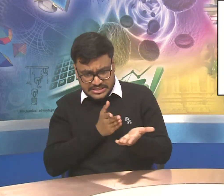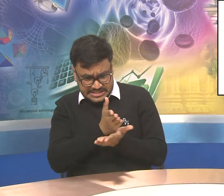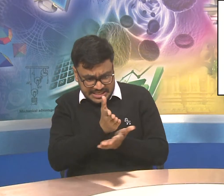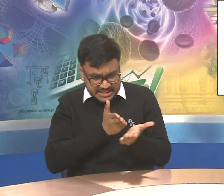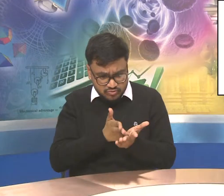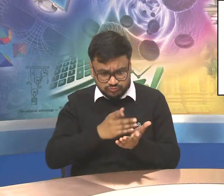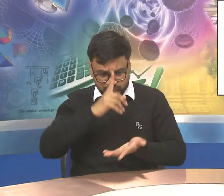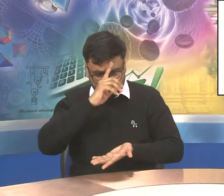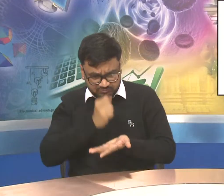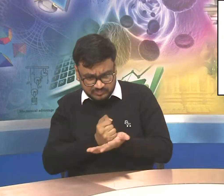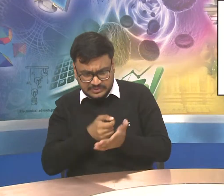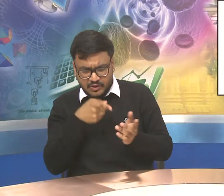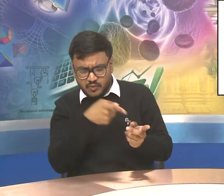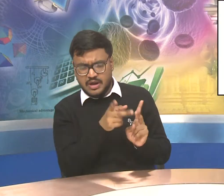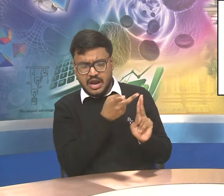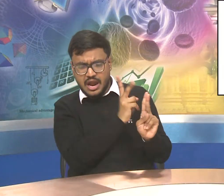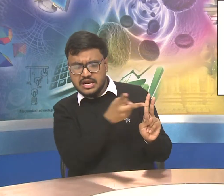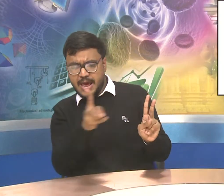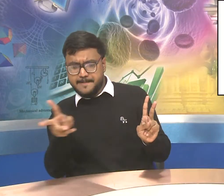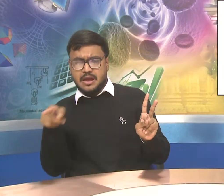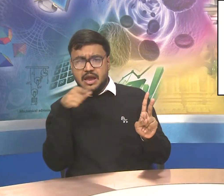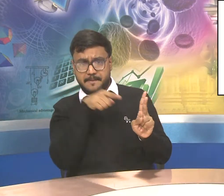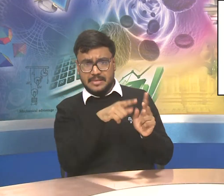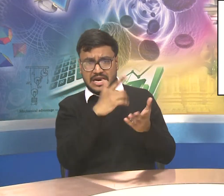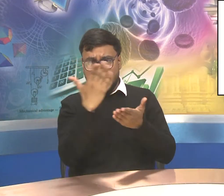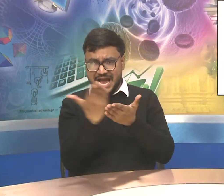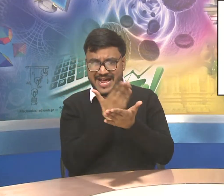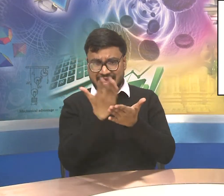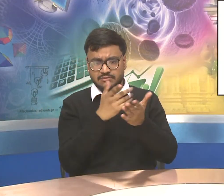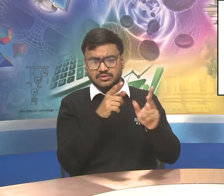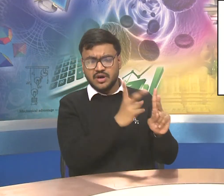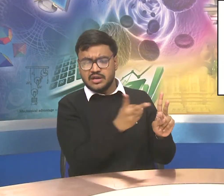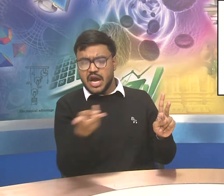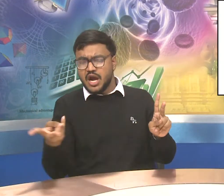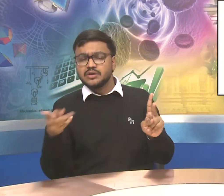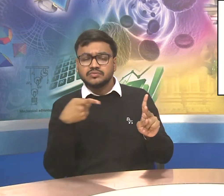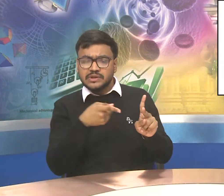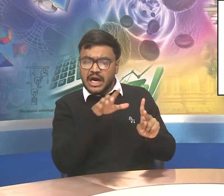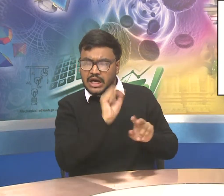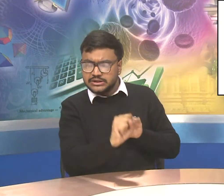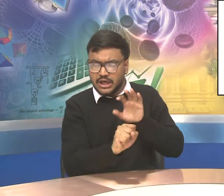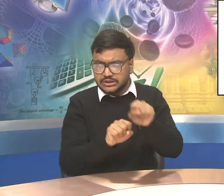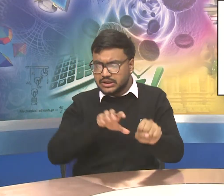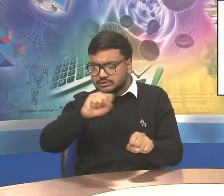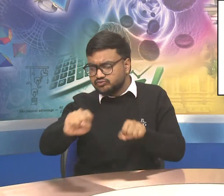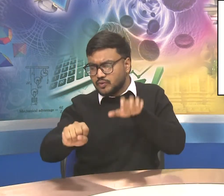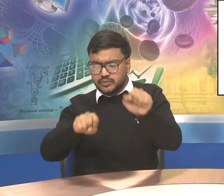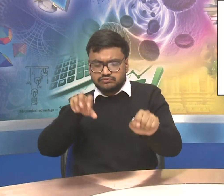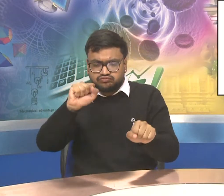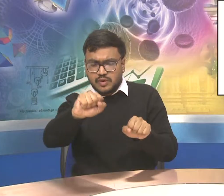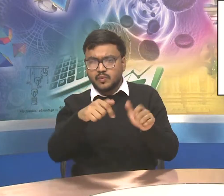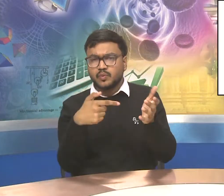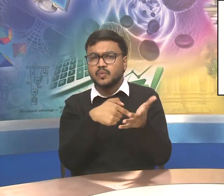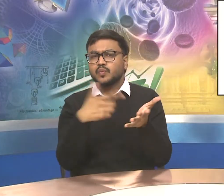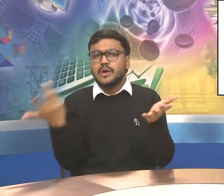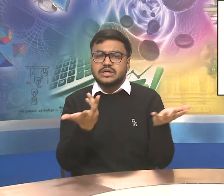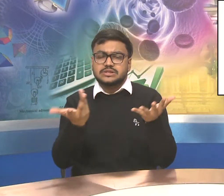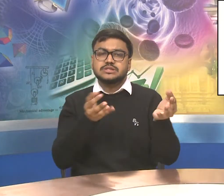Students can also identify and discuss various desirable